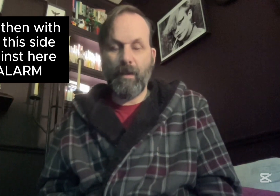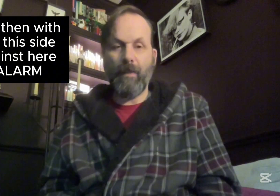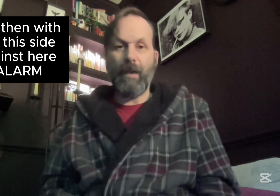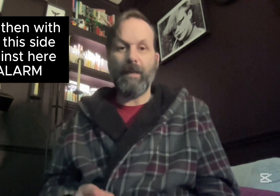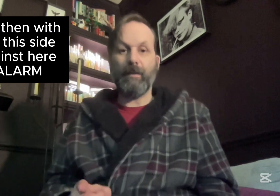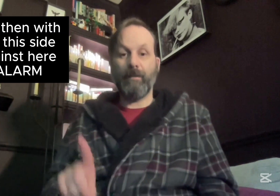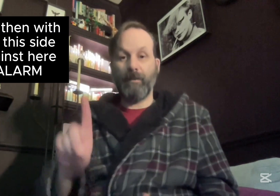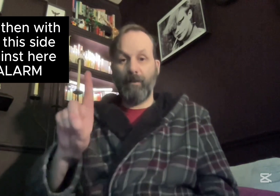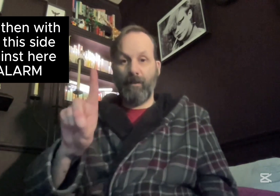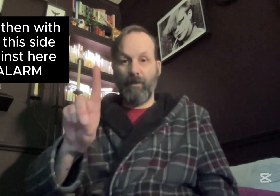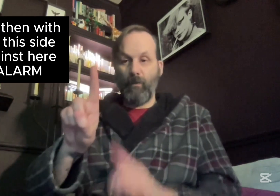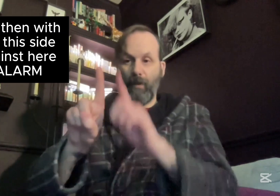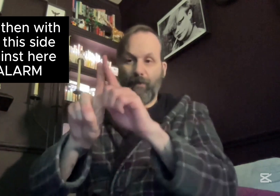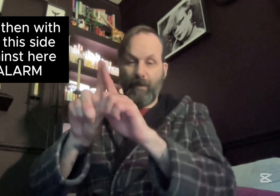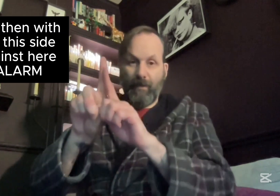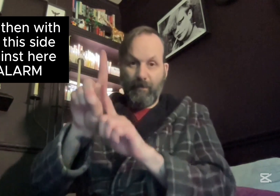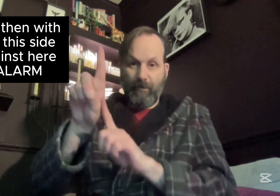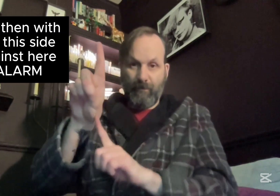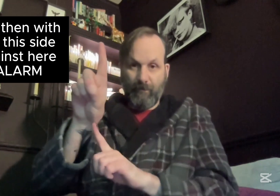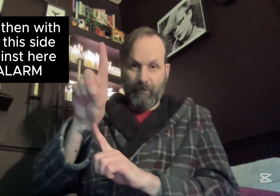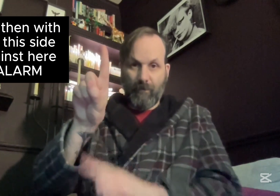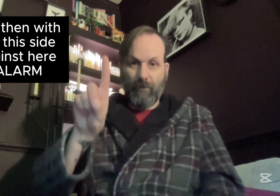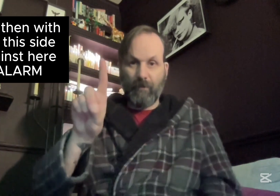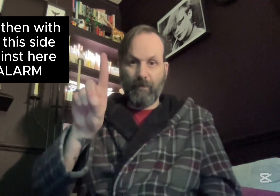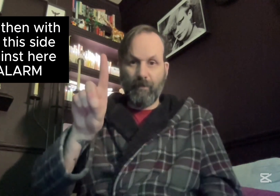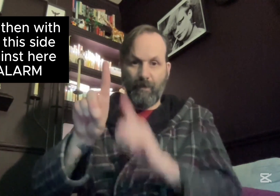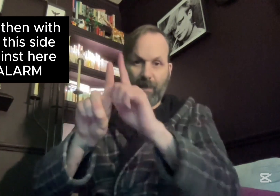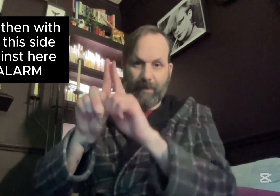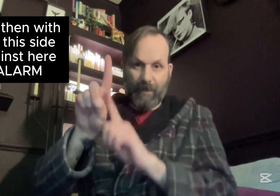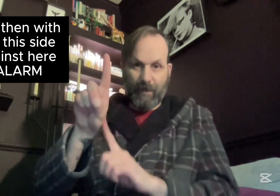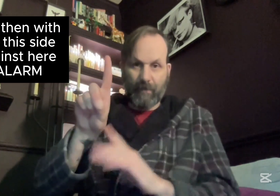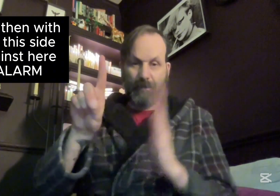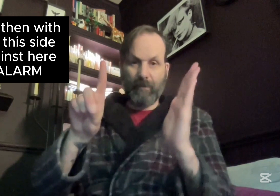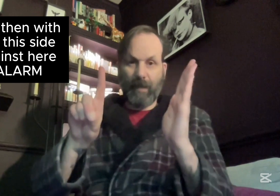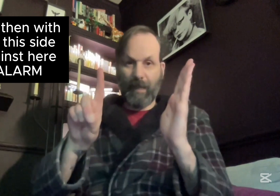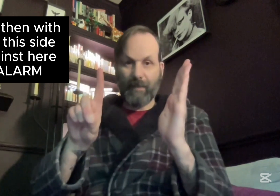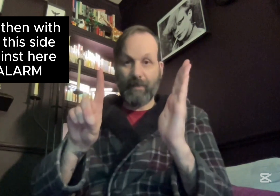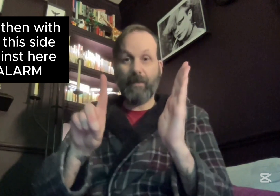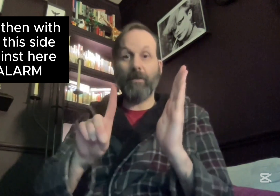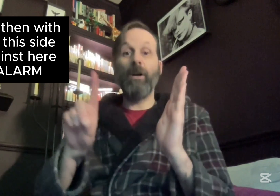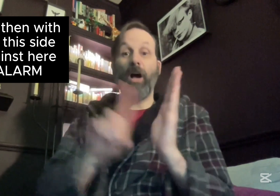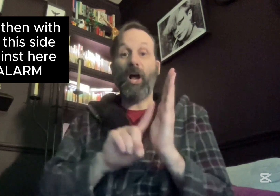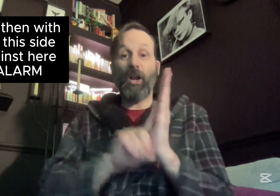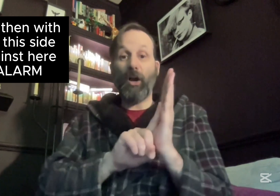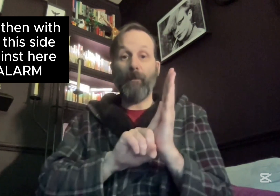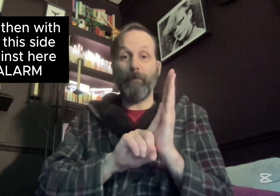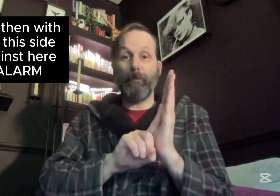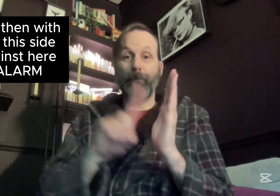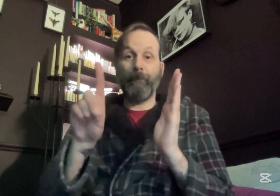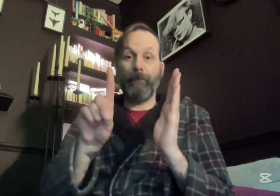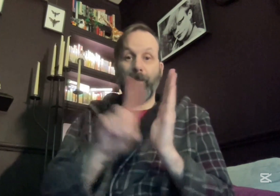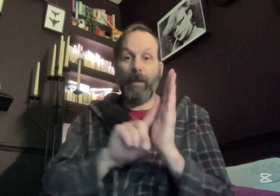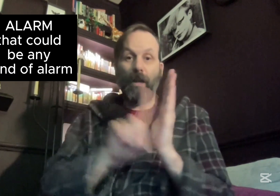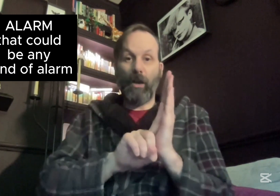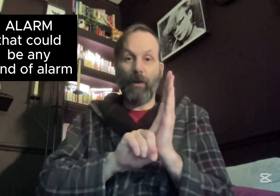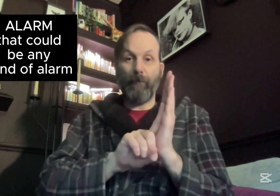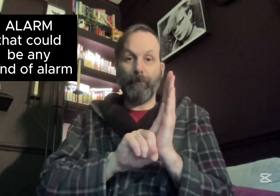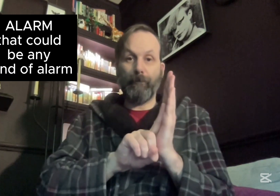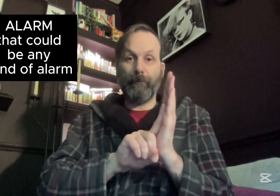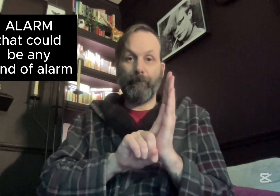And then with this side against here, alarm, alarm.